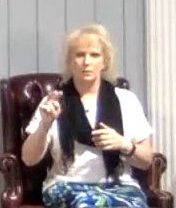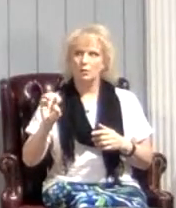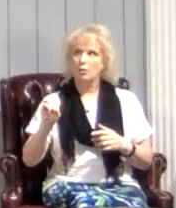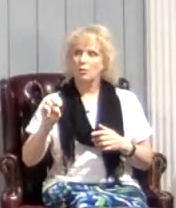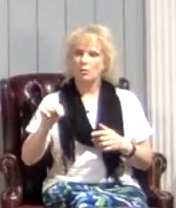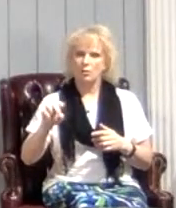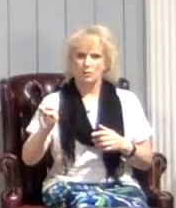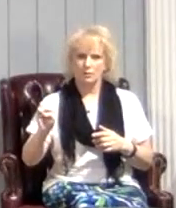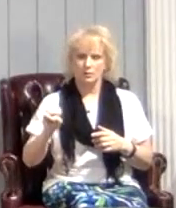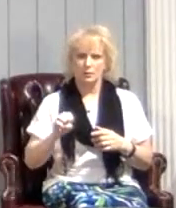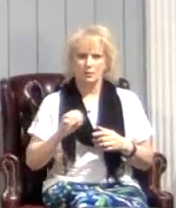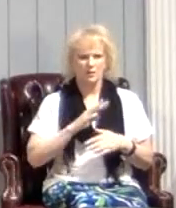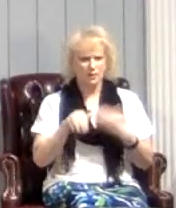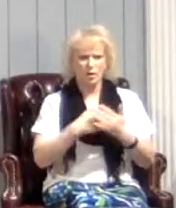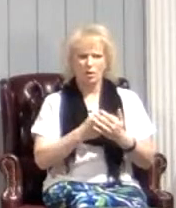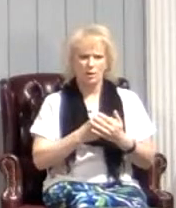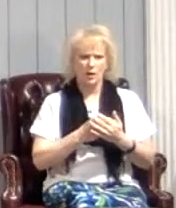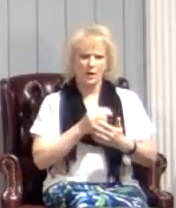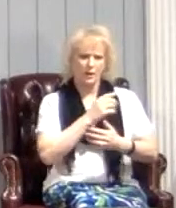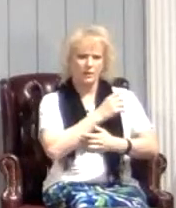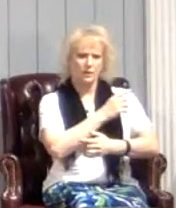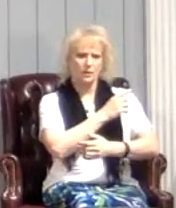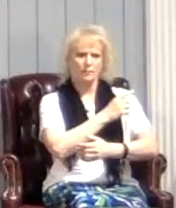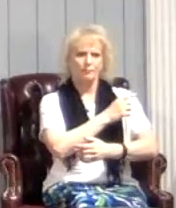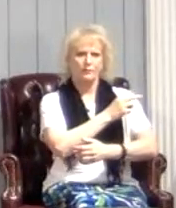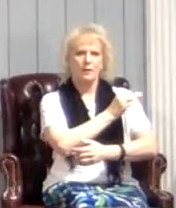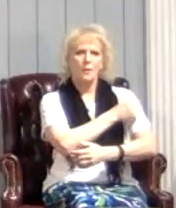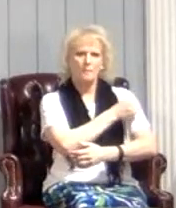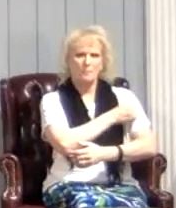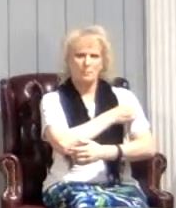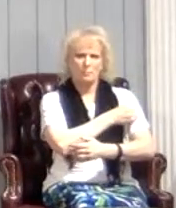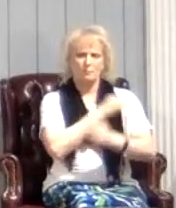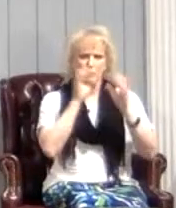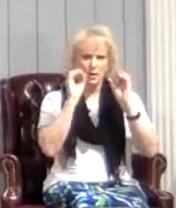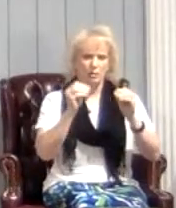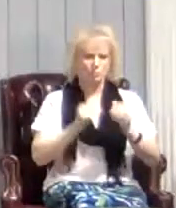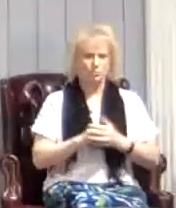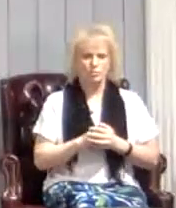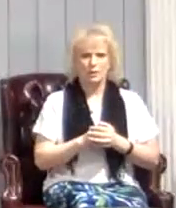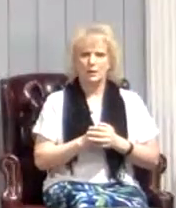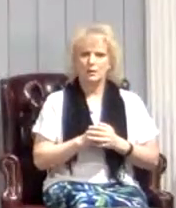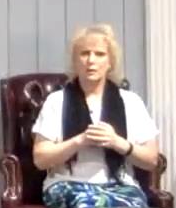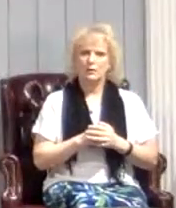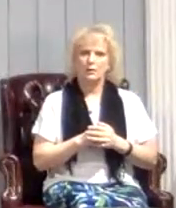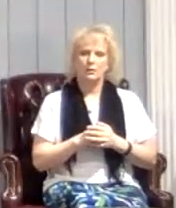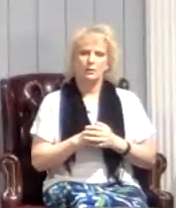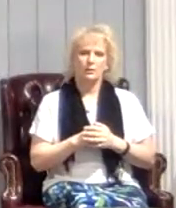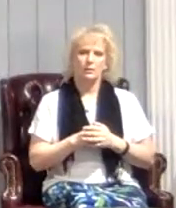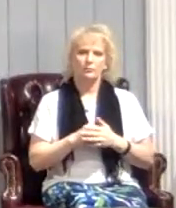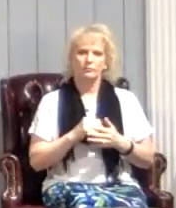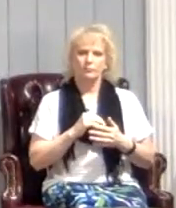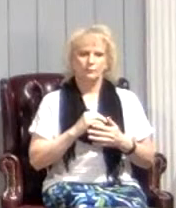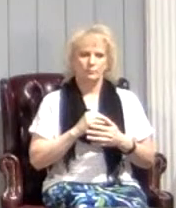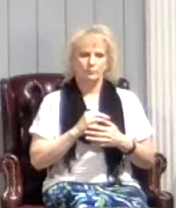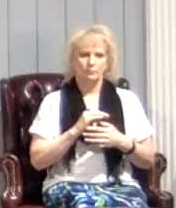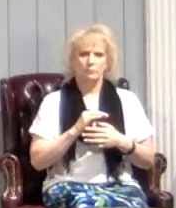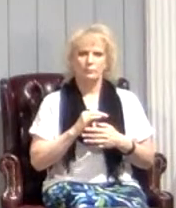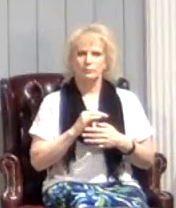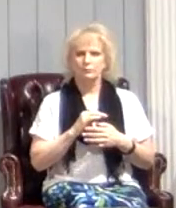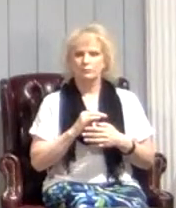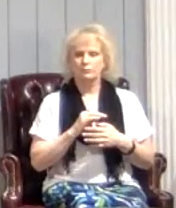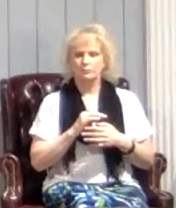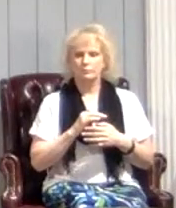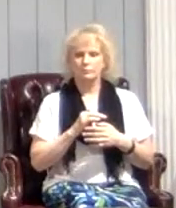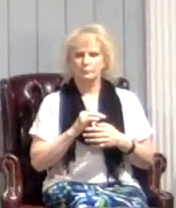They all got some medical training. They were all going to be missionaries in foreign lands that had no missions experience